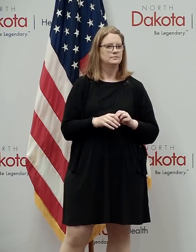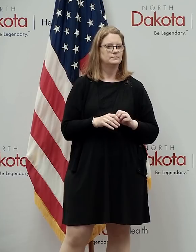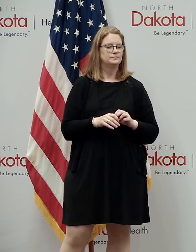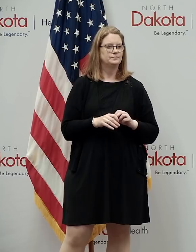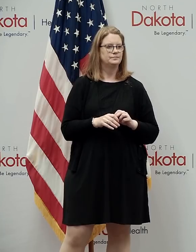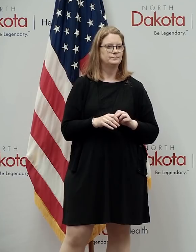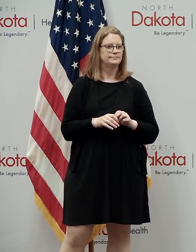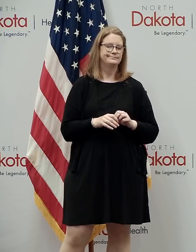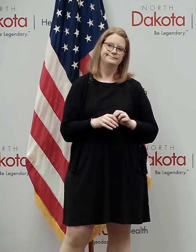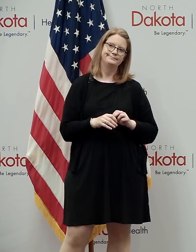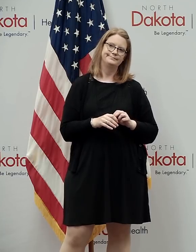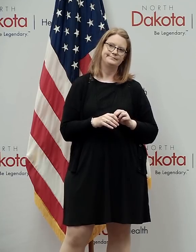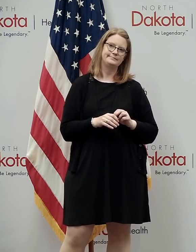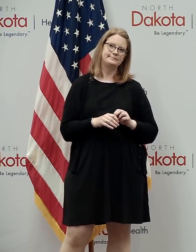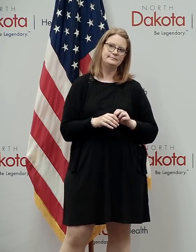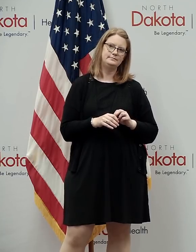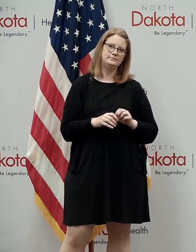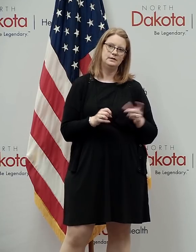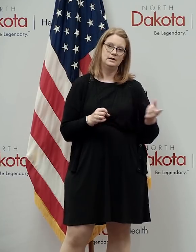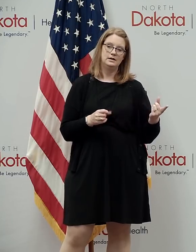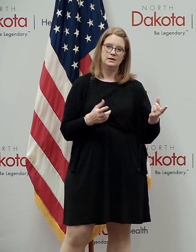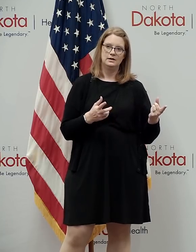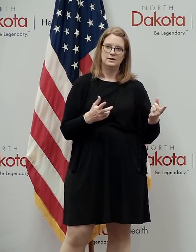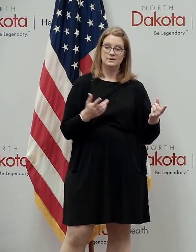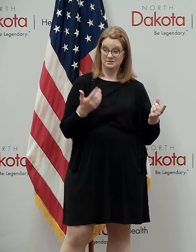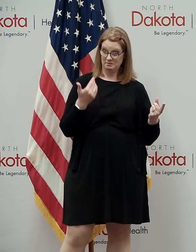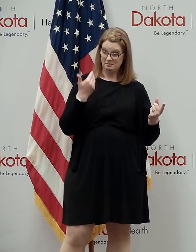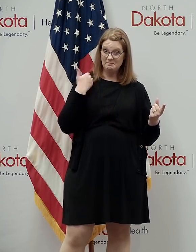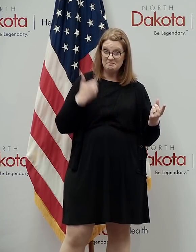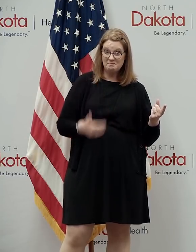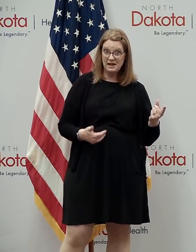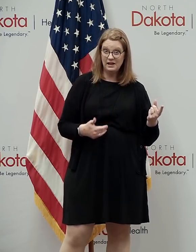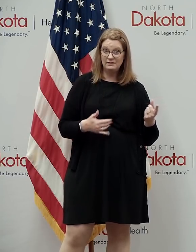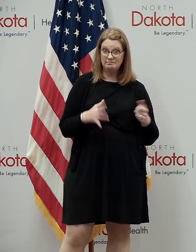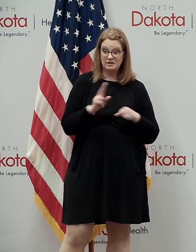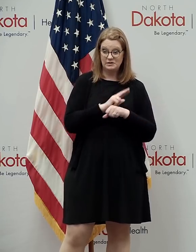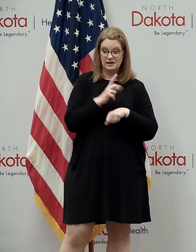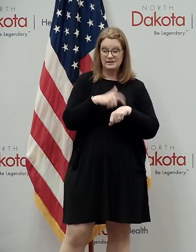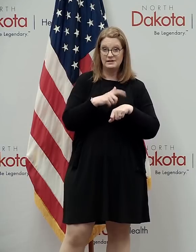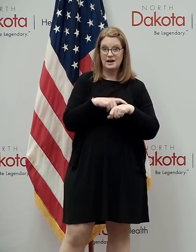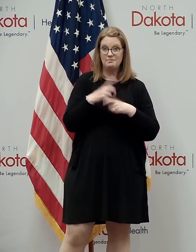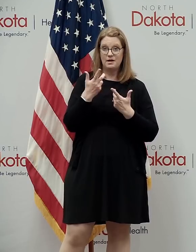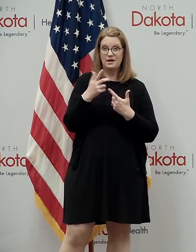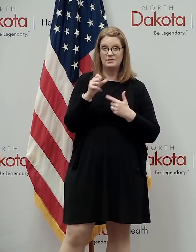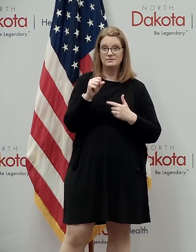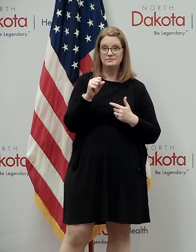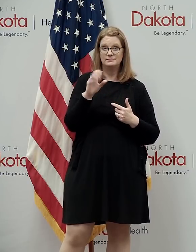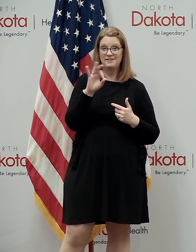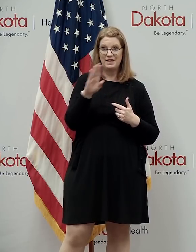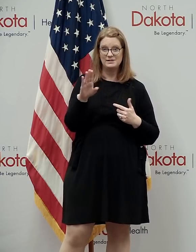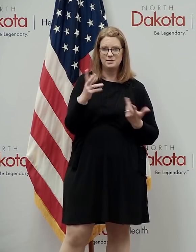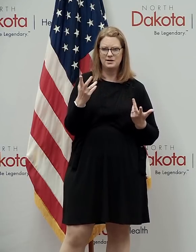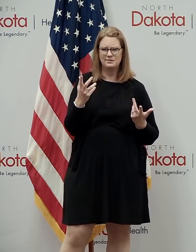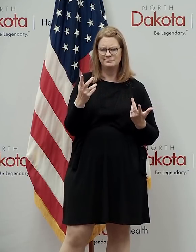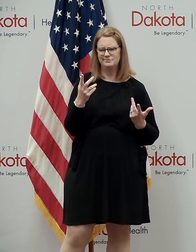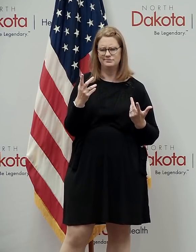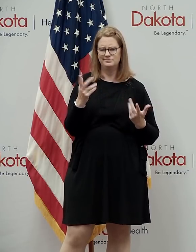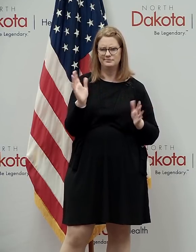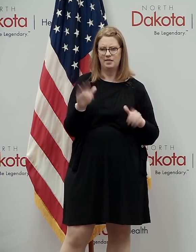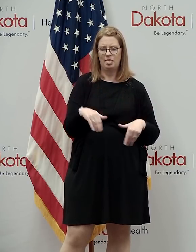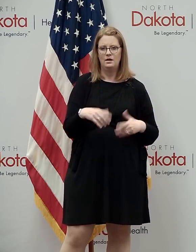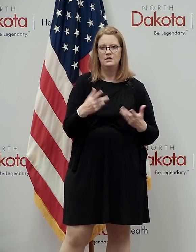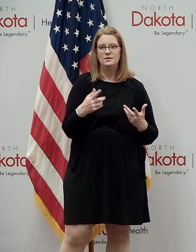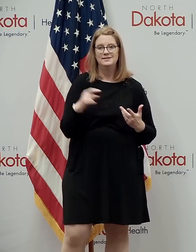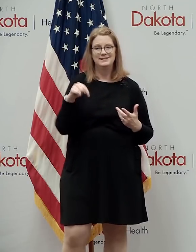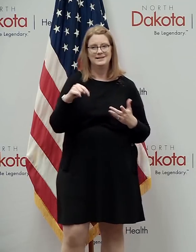I don't personally spend time on social media. There's a lot of noise, not much signal out there, and it's important right